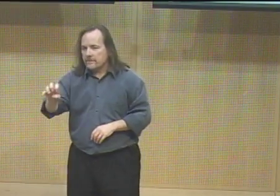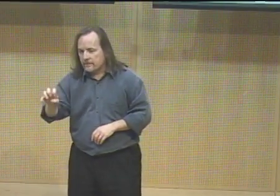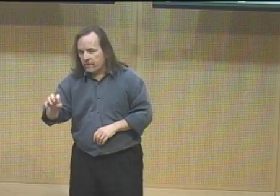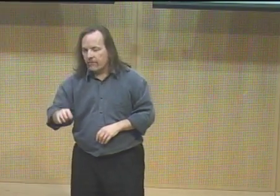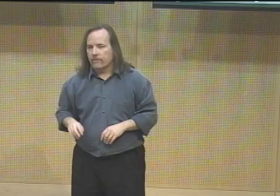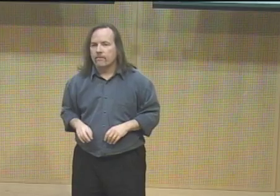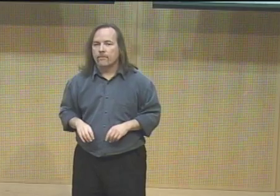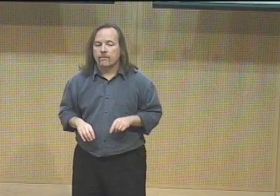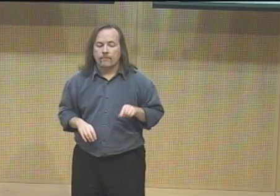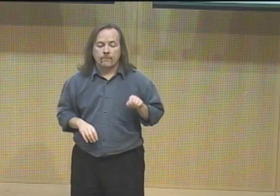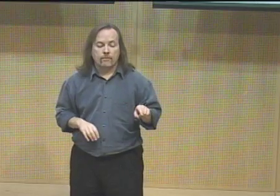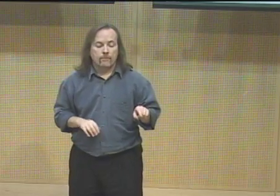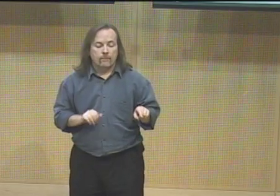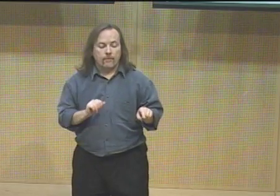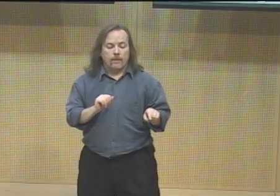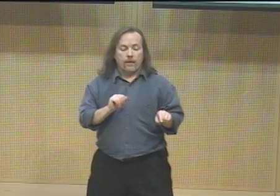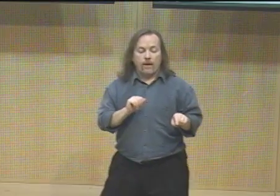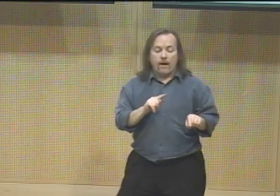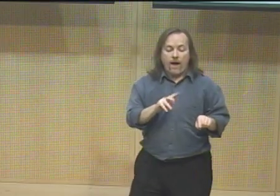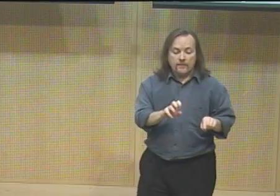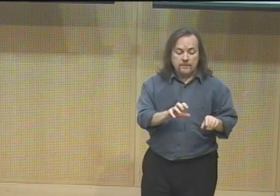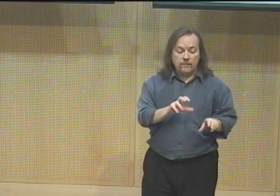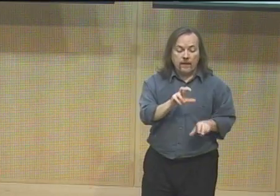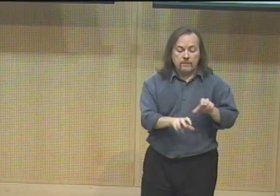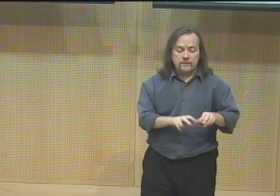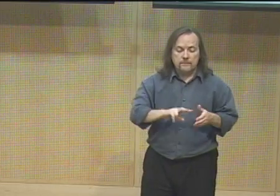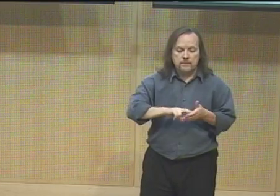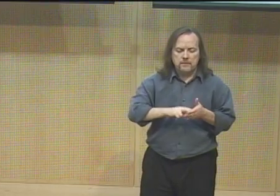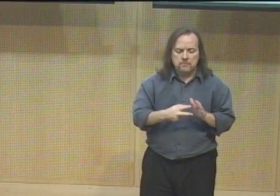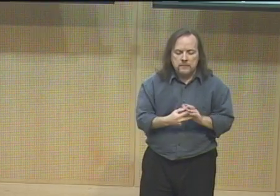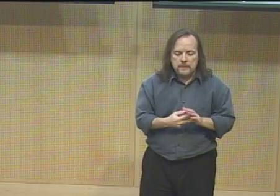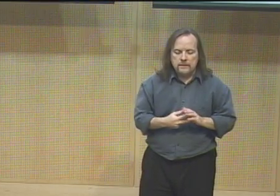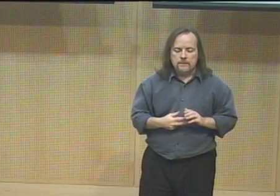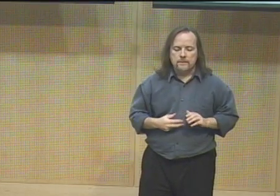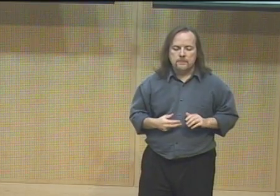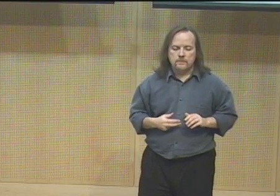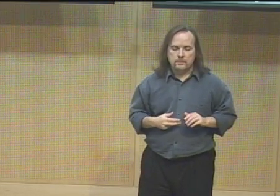That leads me to active versus passive investing.